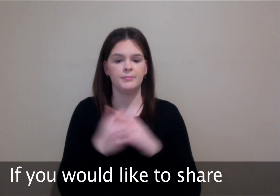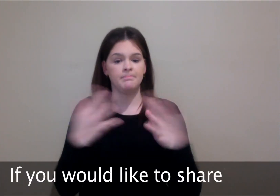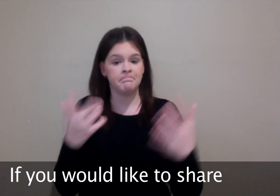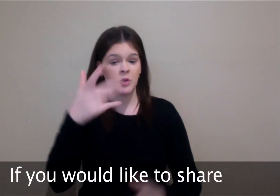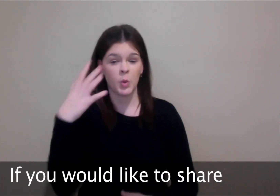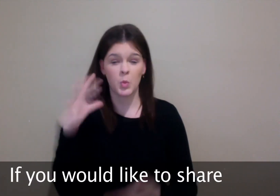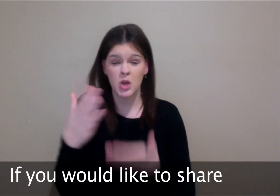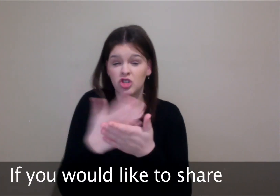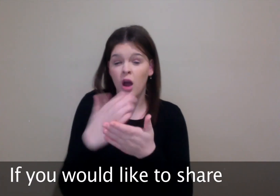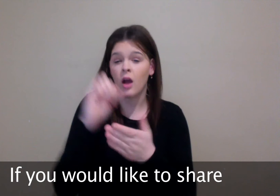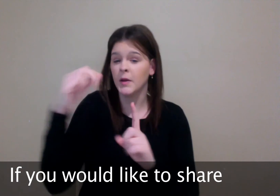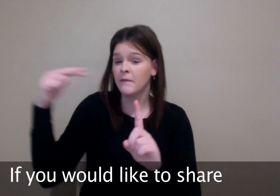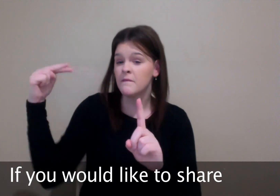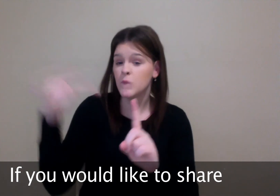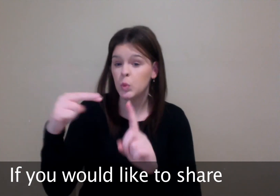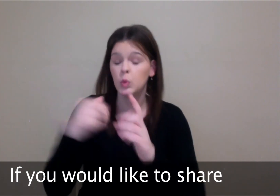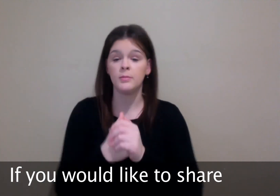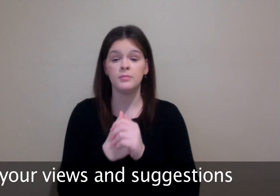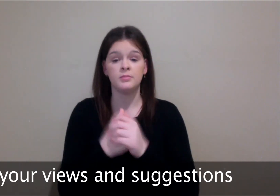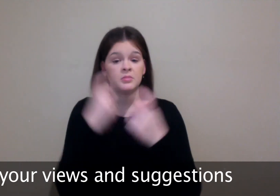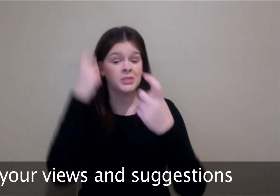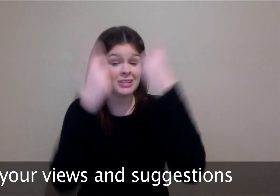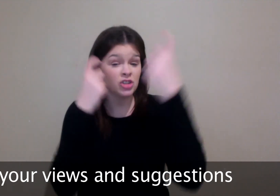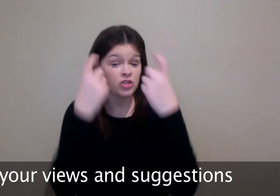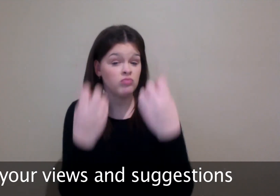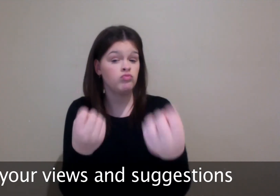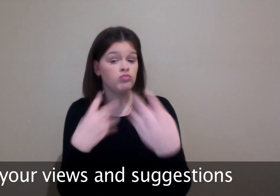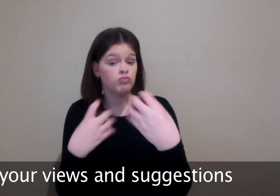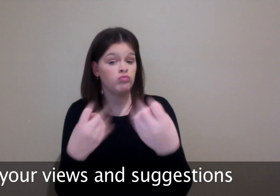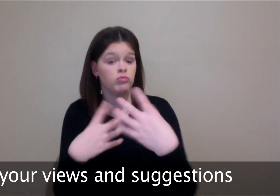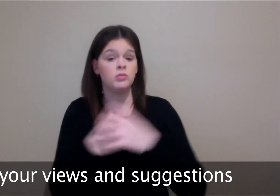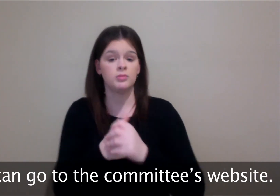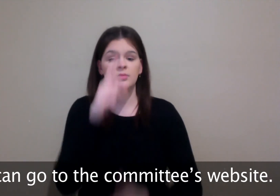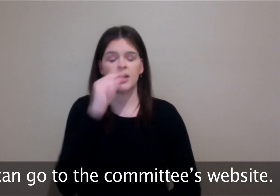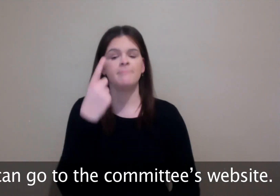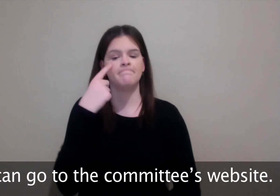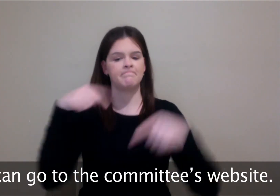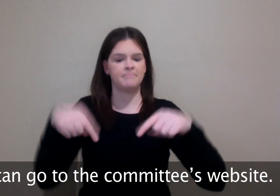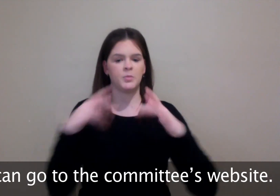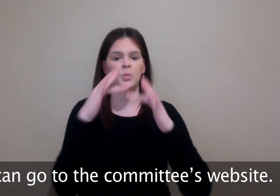If you would like to share your views and suggestions, you can go to the committee's website.